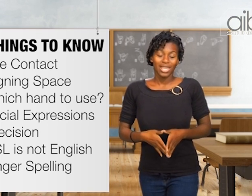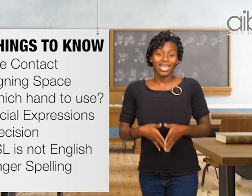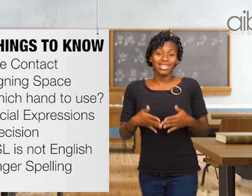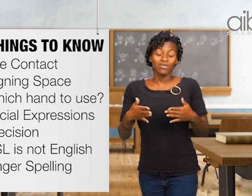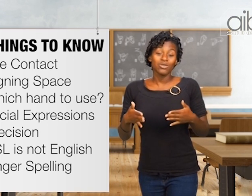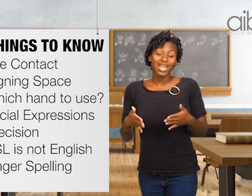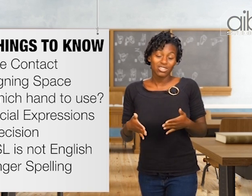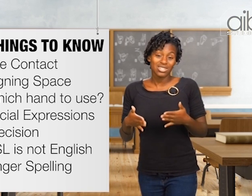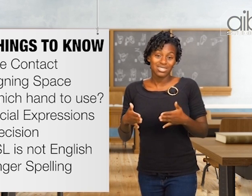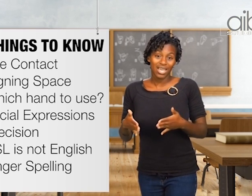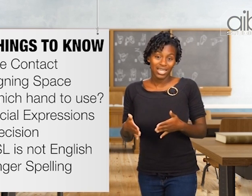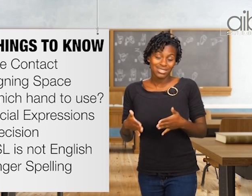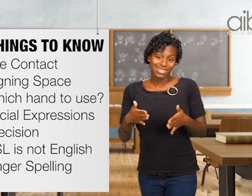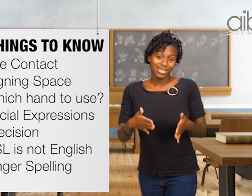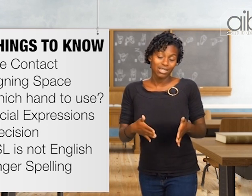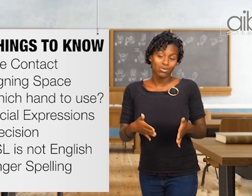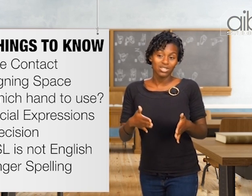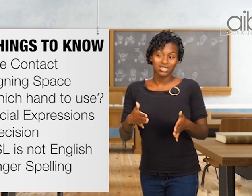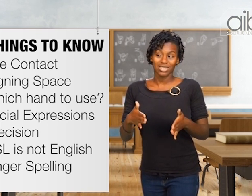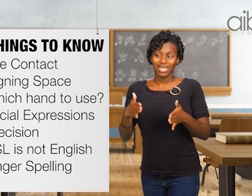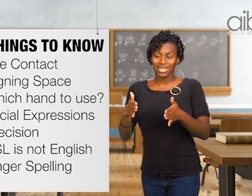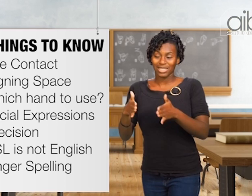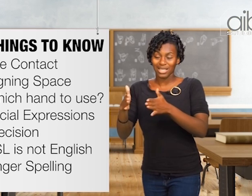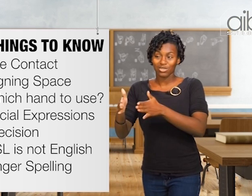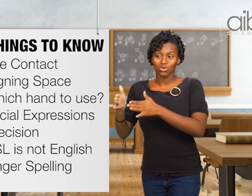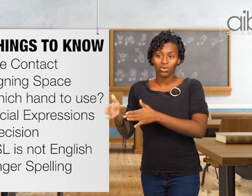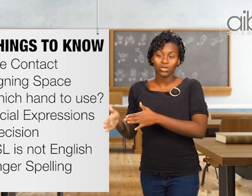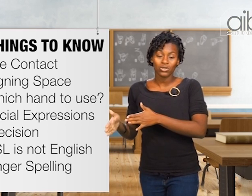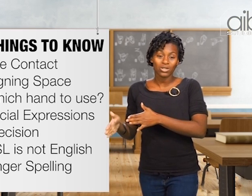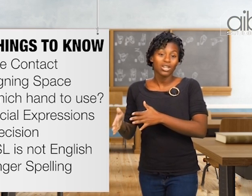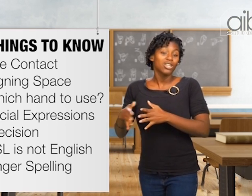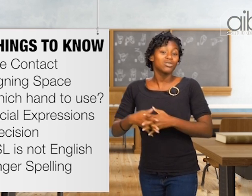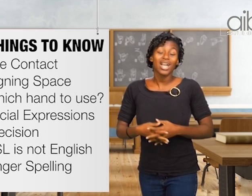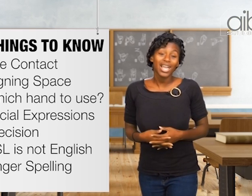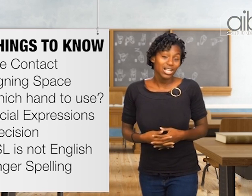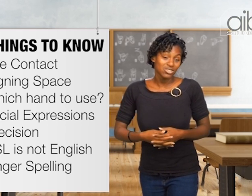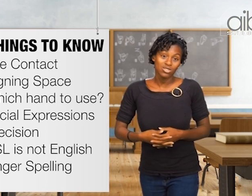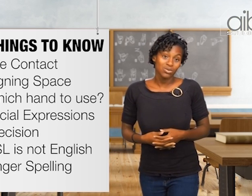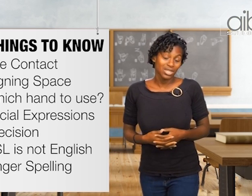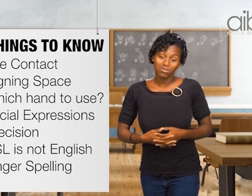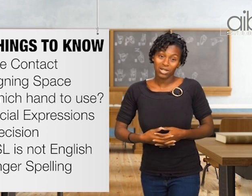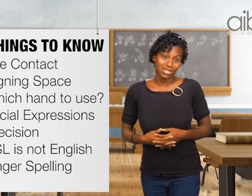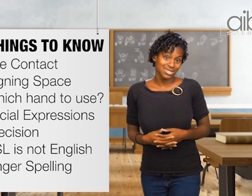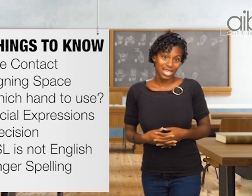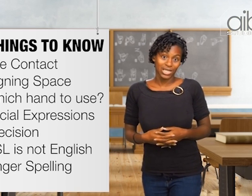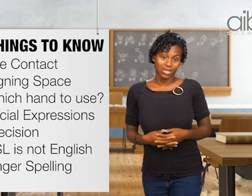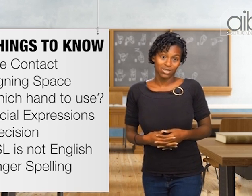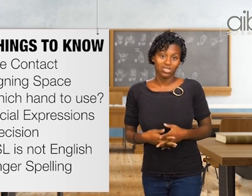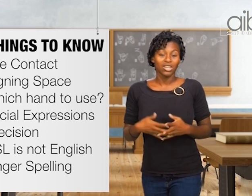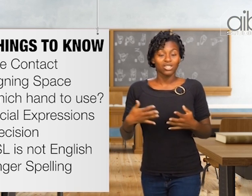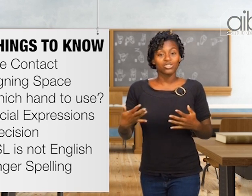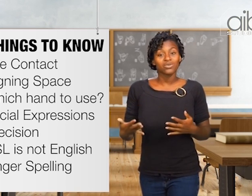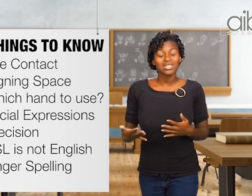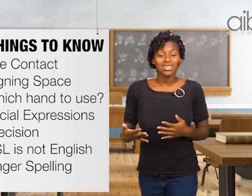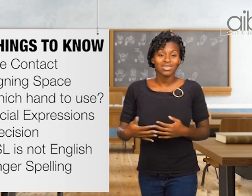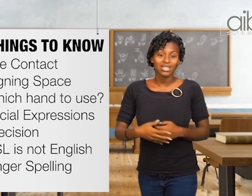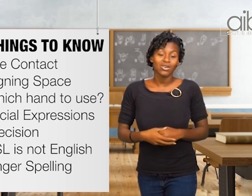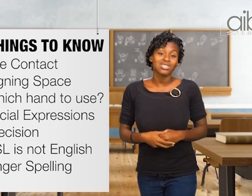And if you actually sign sign language in English word order, you're not actually doing American Sign Language. You're doing something called